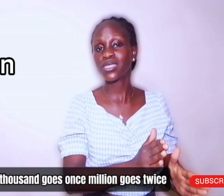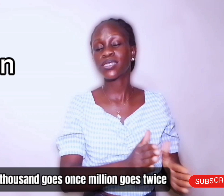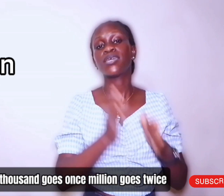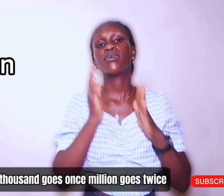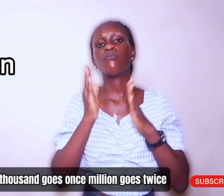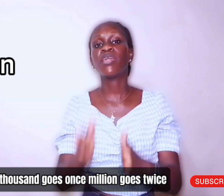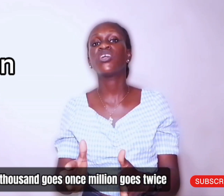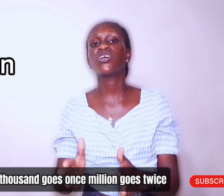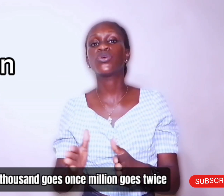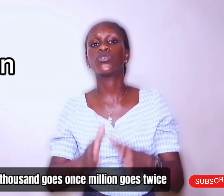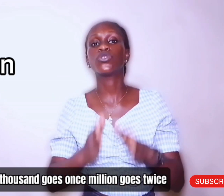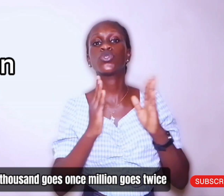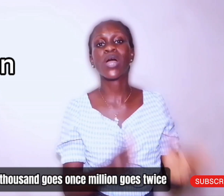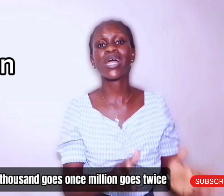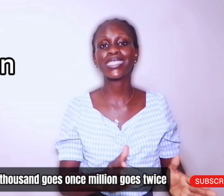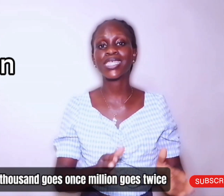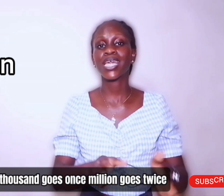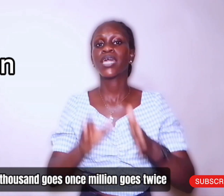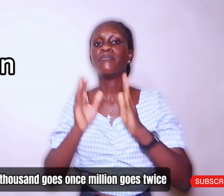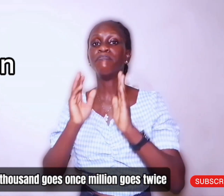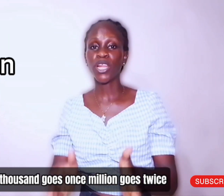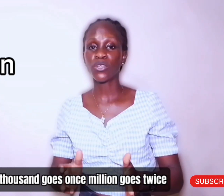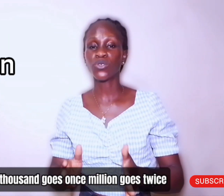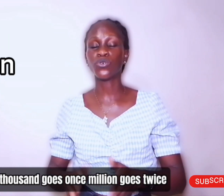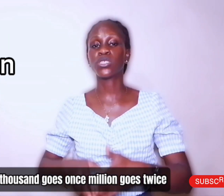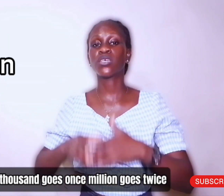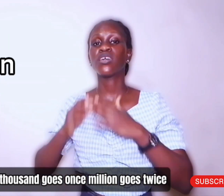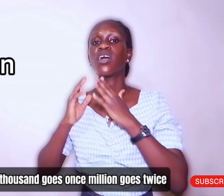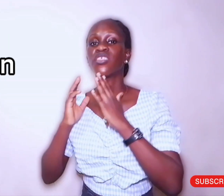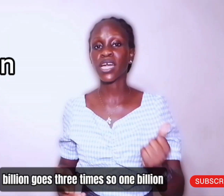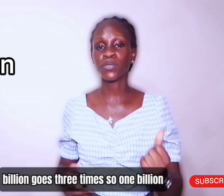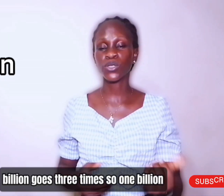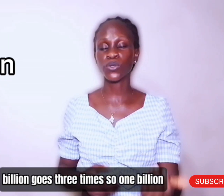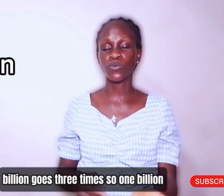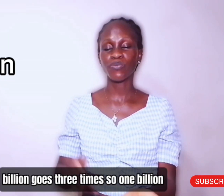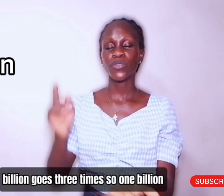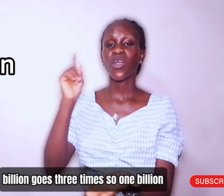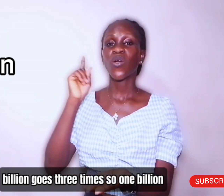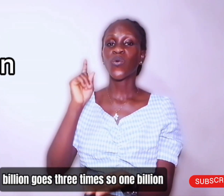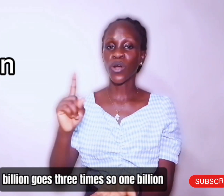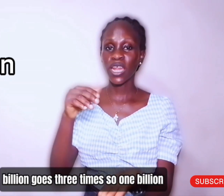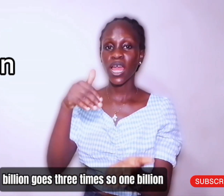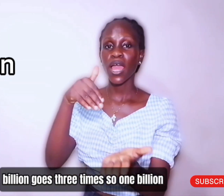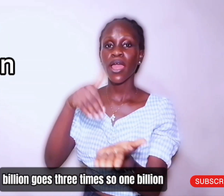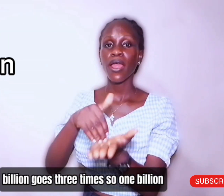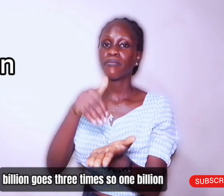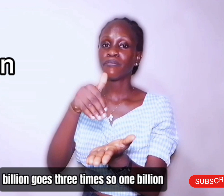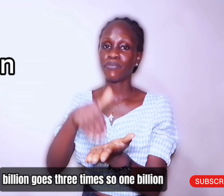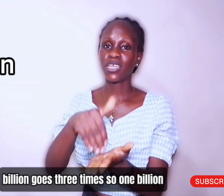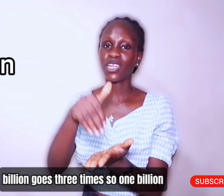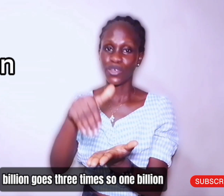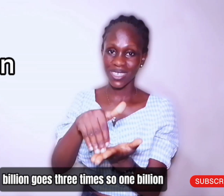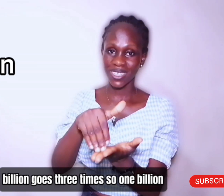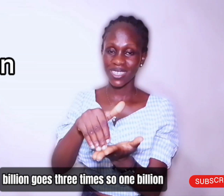goes once, million goes twice, billion goes 3 times. So 1